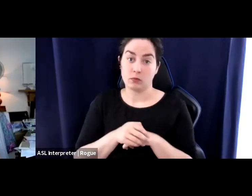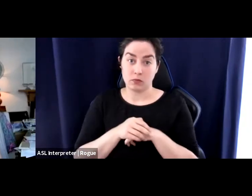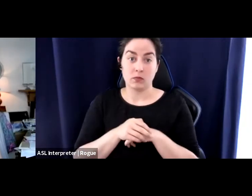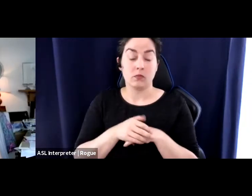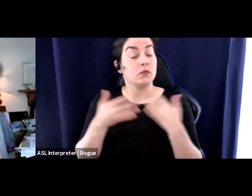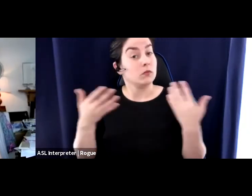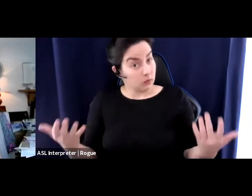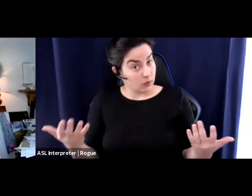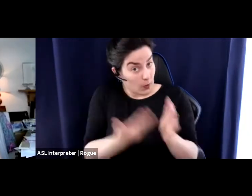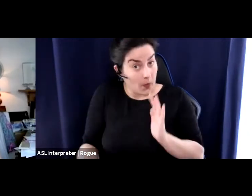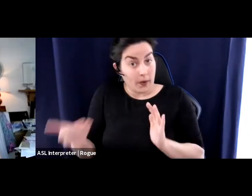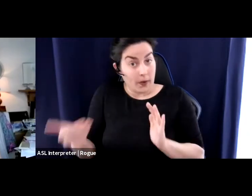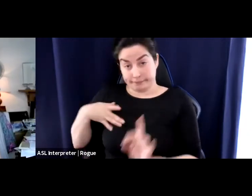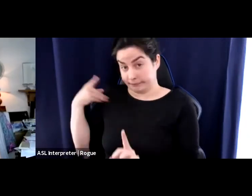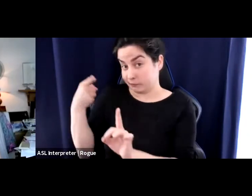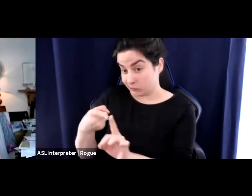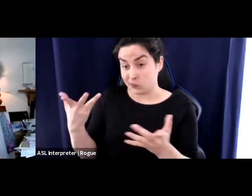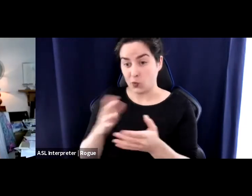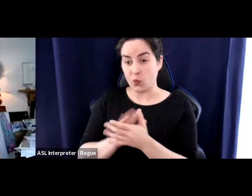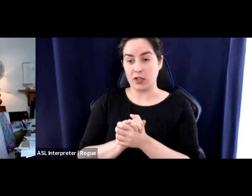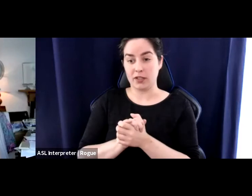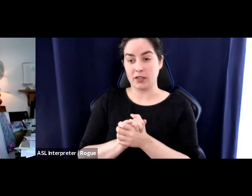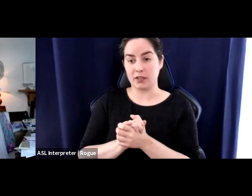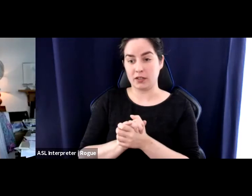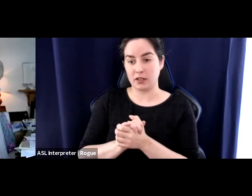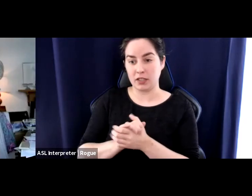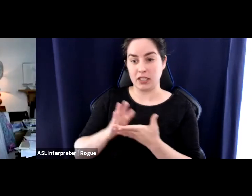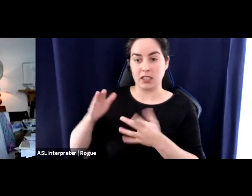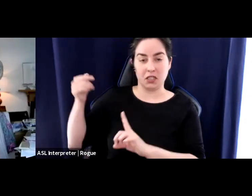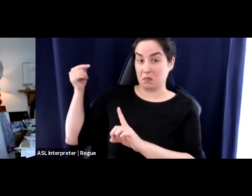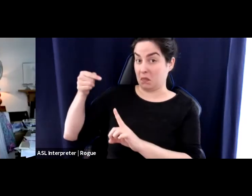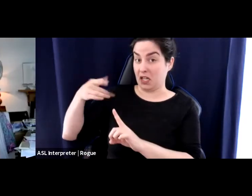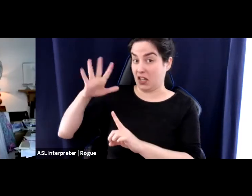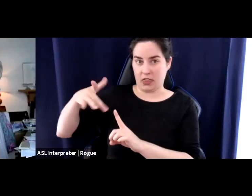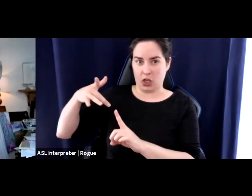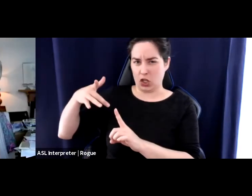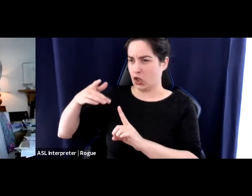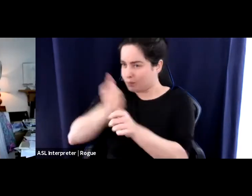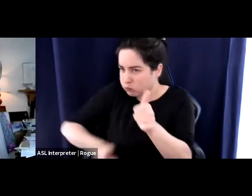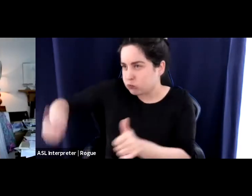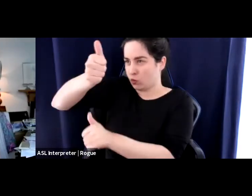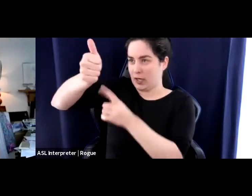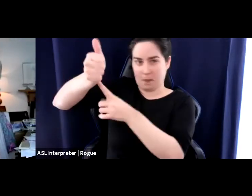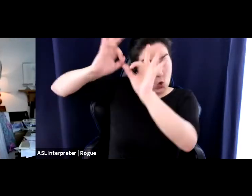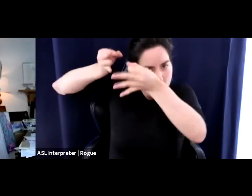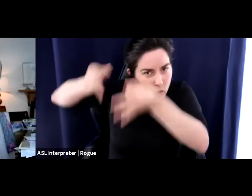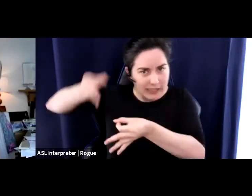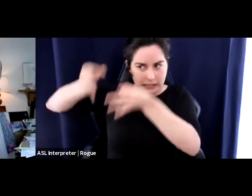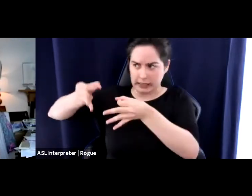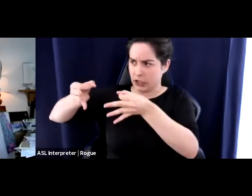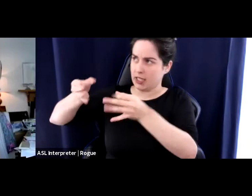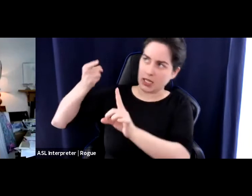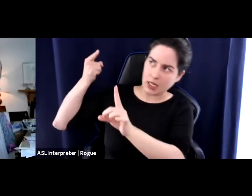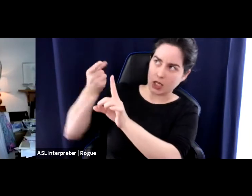say sometimes for all of us, the abstraction of Supreme Court decisions leave us not sure that this work that we're doing